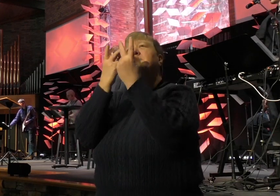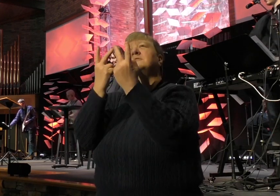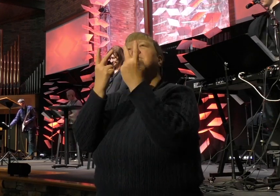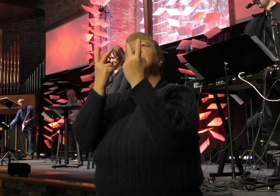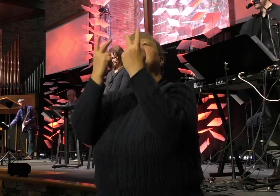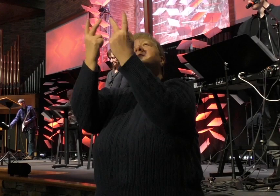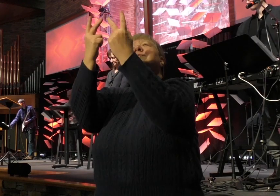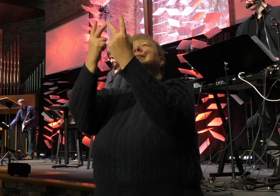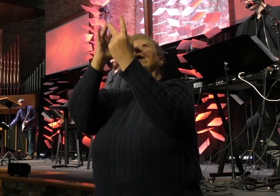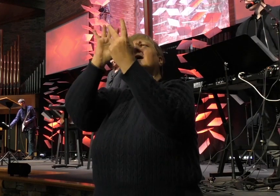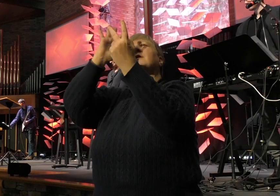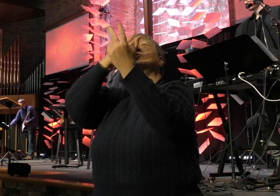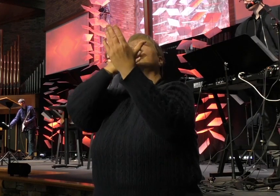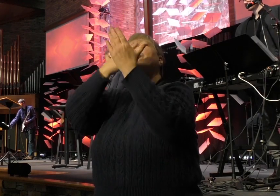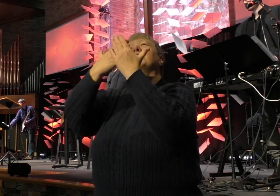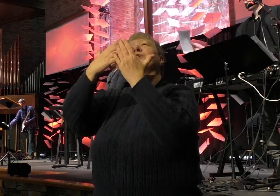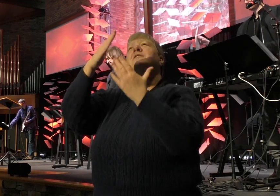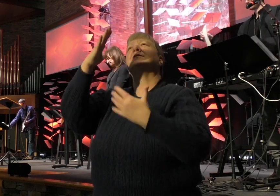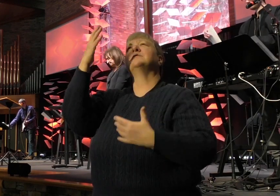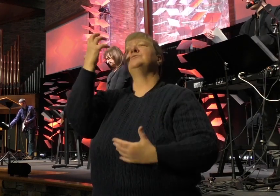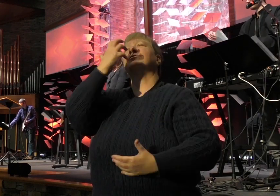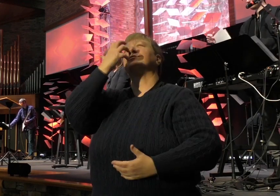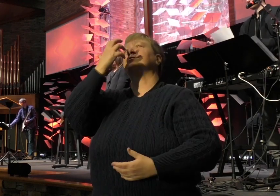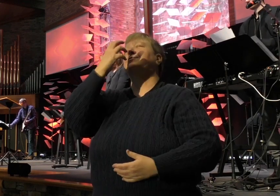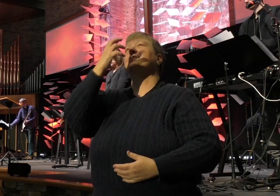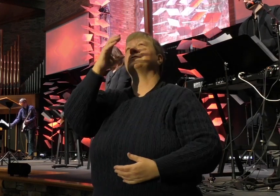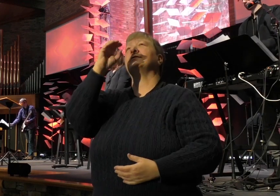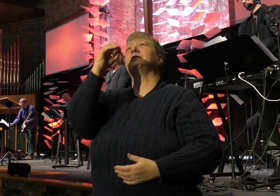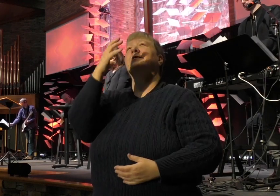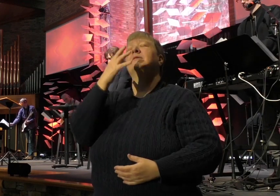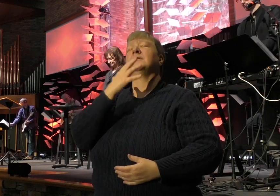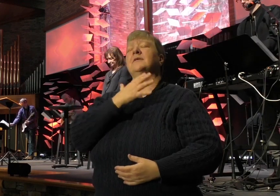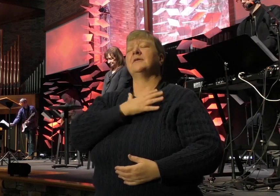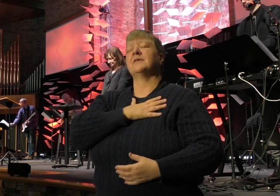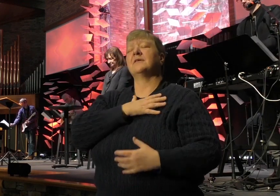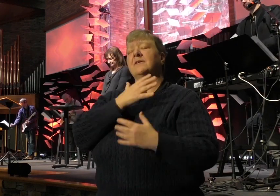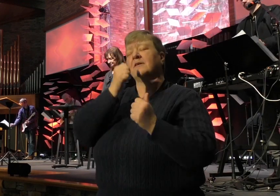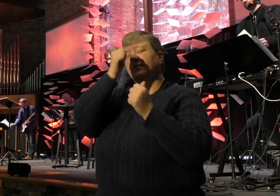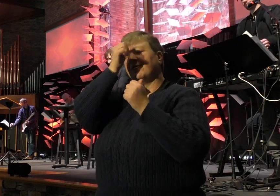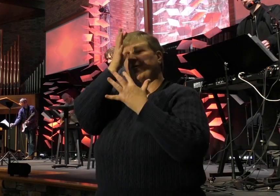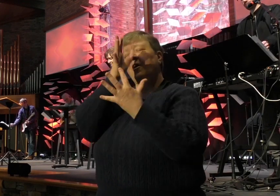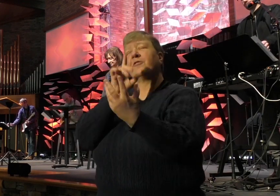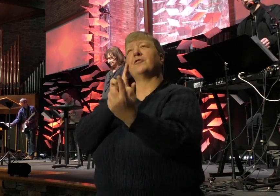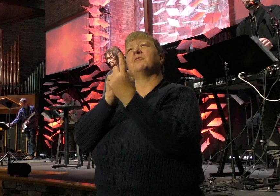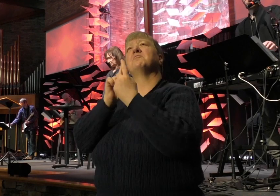your goodness, which is your glory? Father, would you meet us here